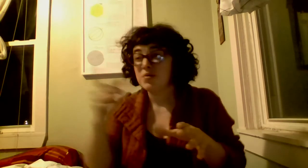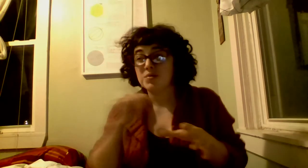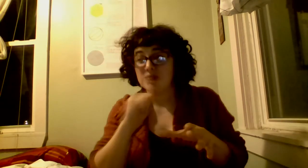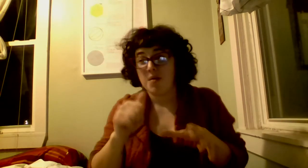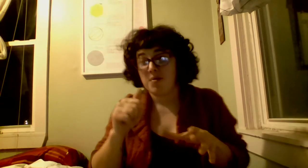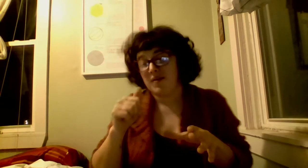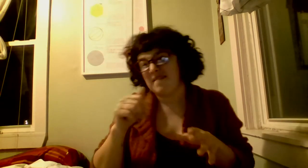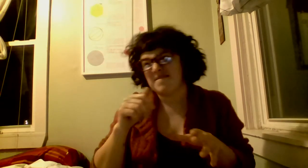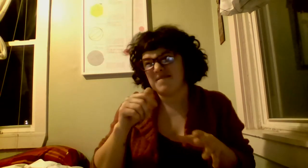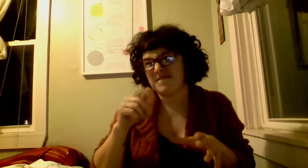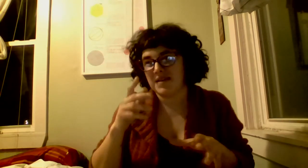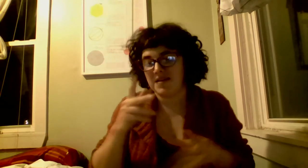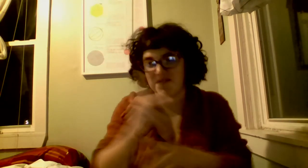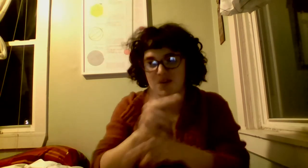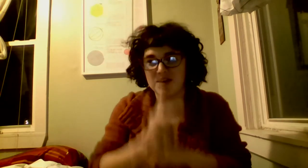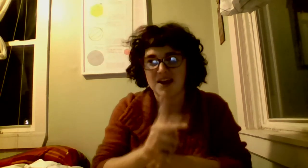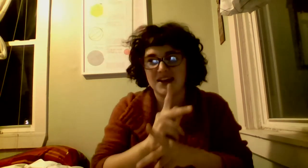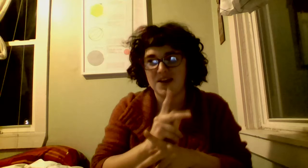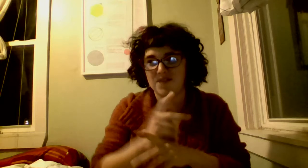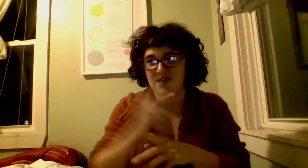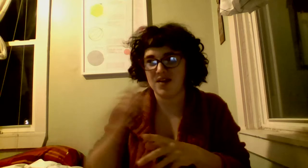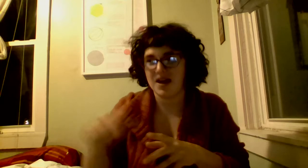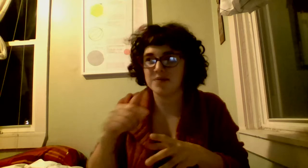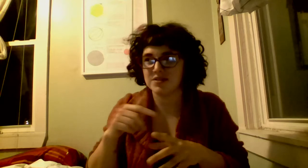water out of this white rock I have here."